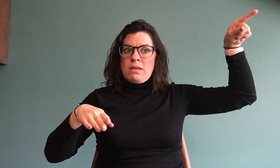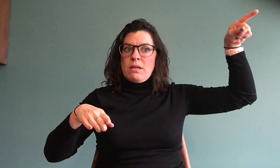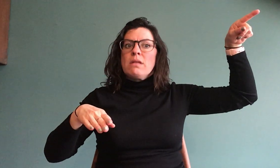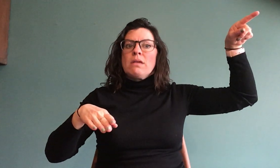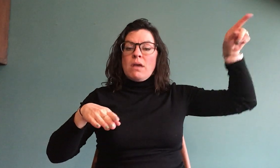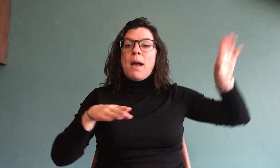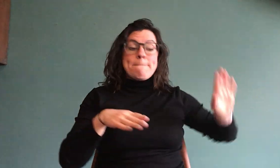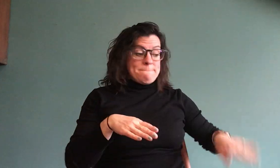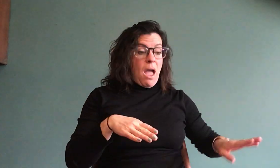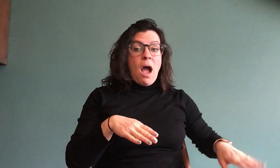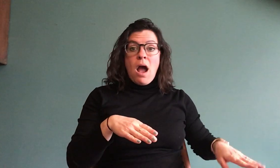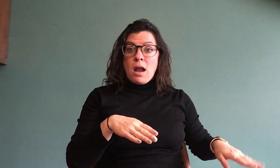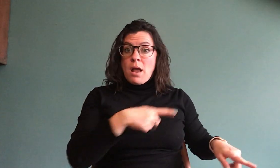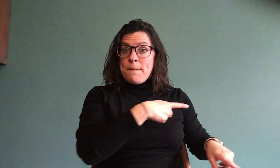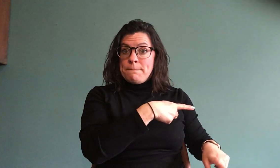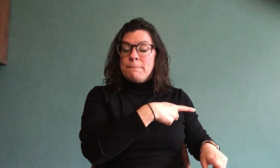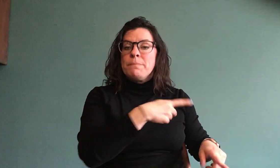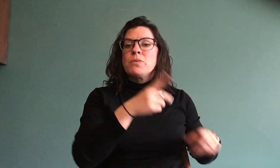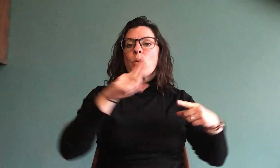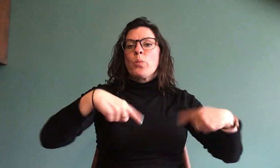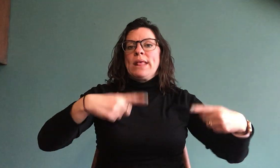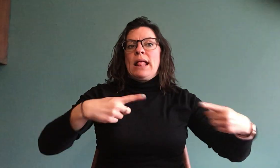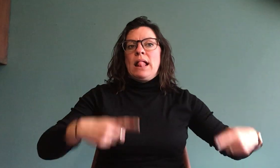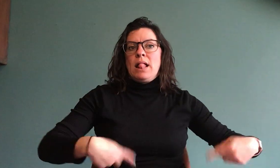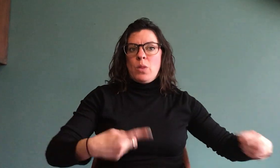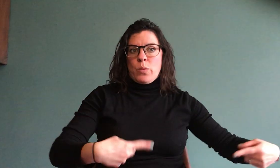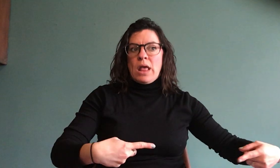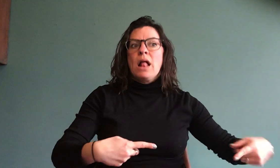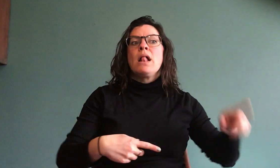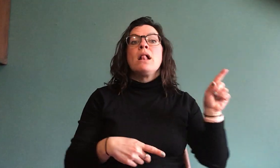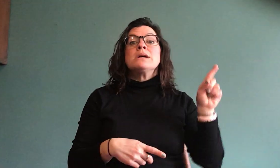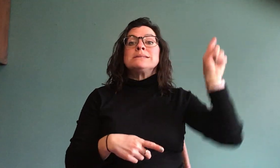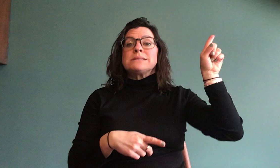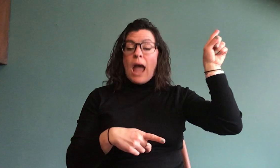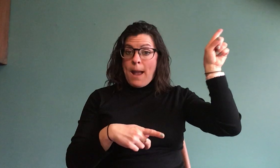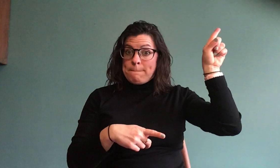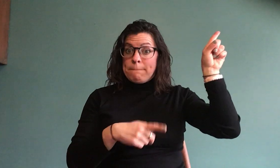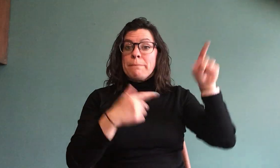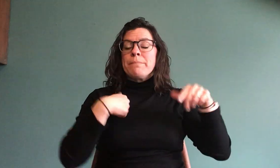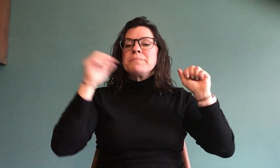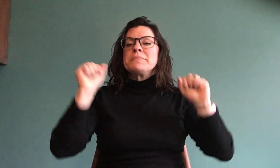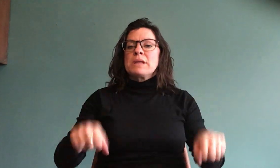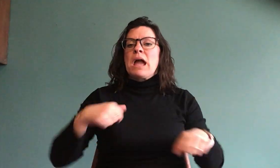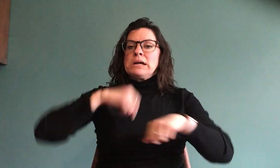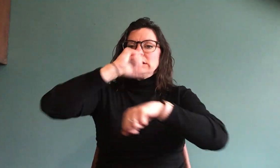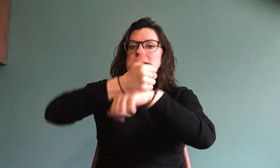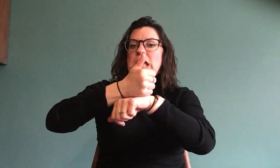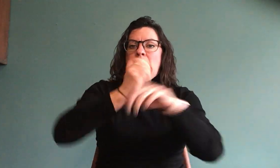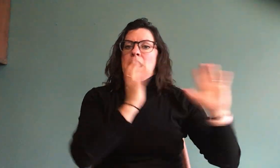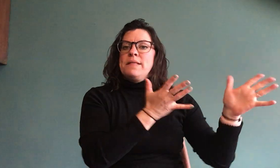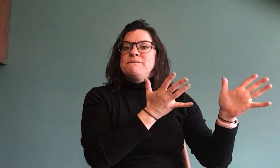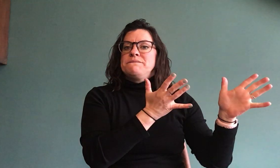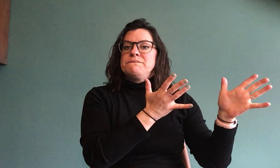need to do with these foots here or these levelers, okay, is make sure that when the scaffold is erected that it is